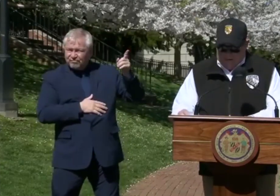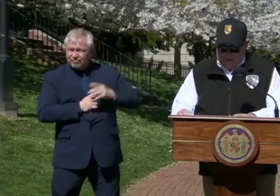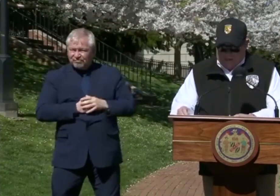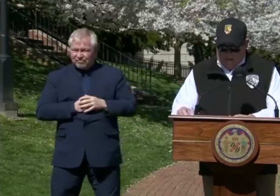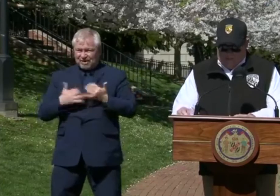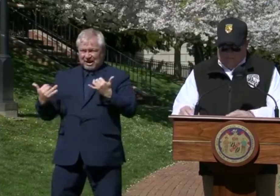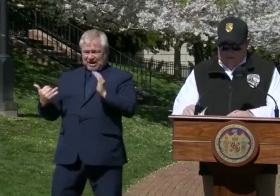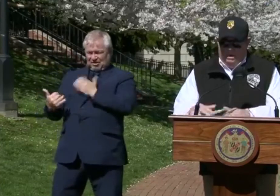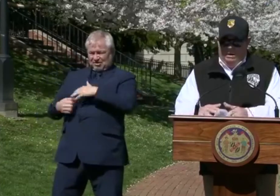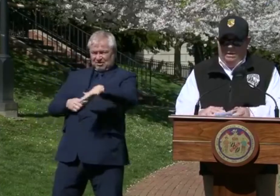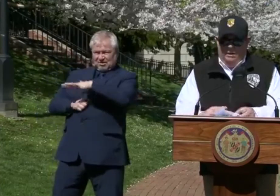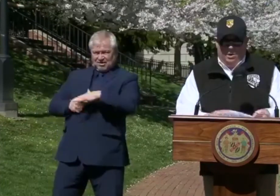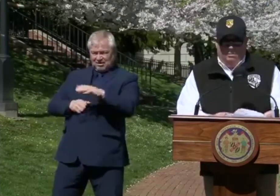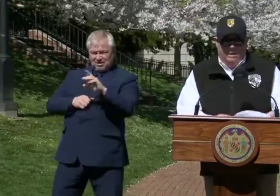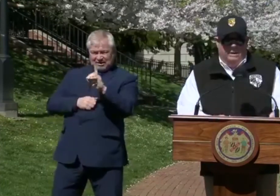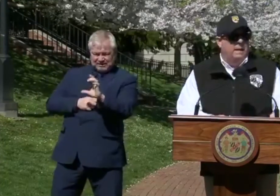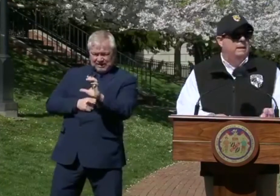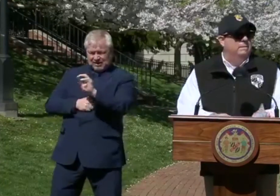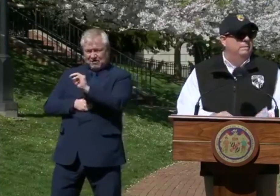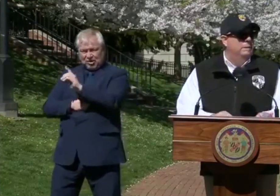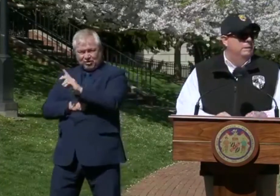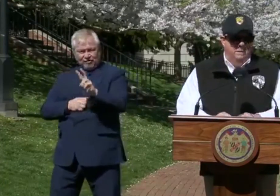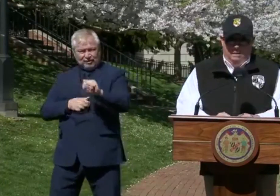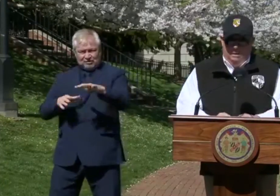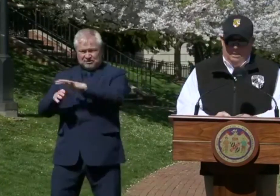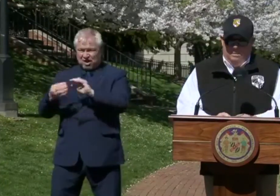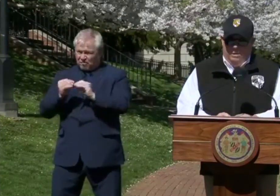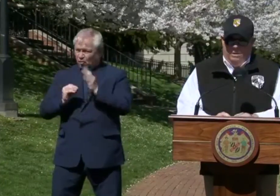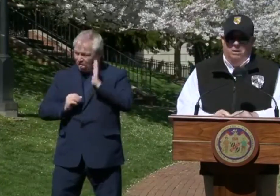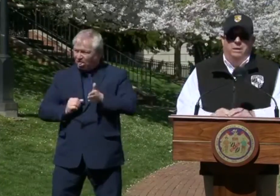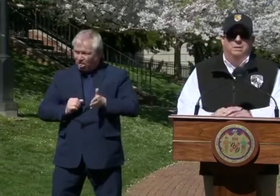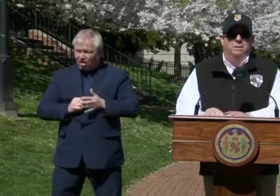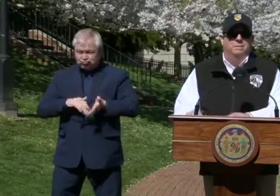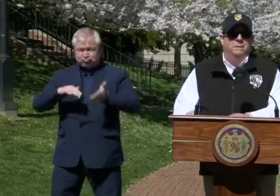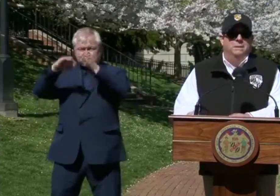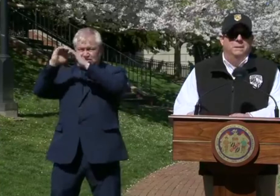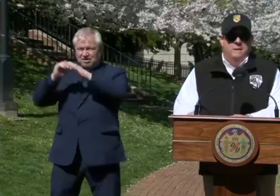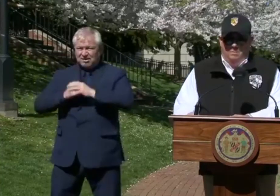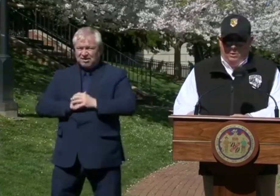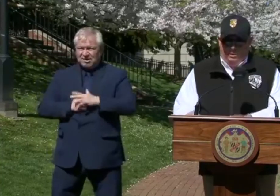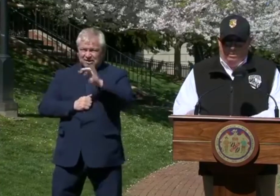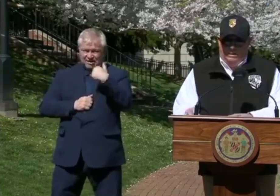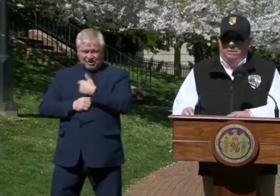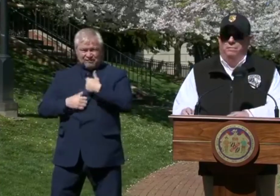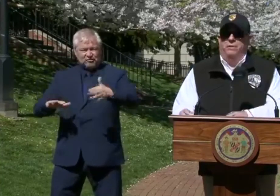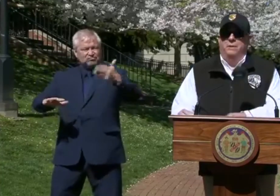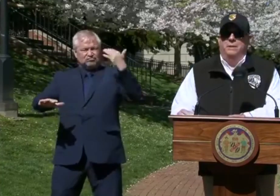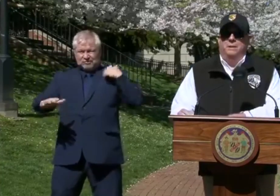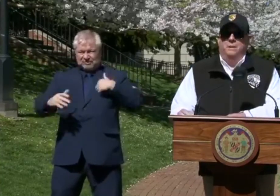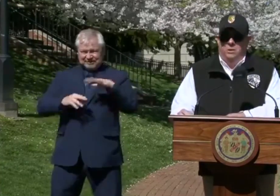my direction, Maryland has already taken some of the earliest and most